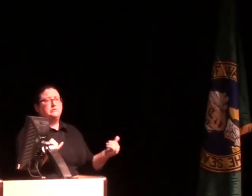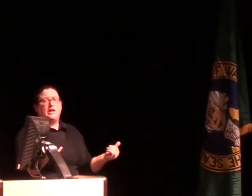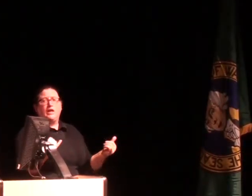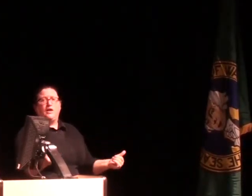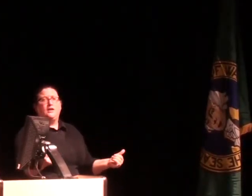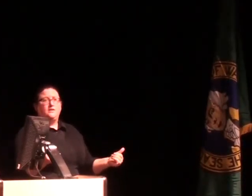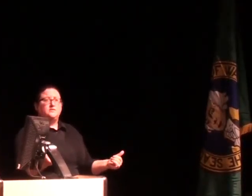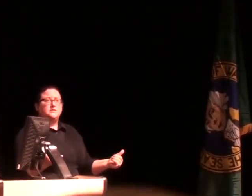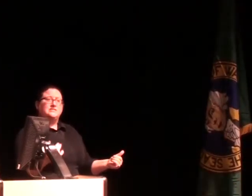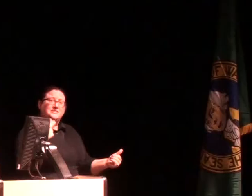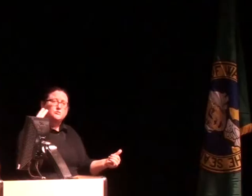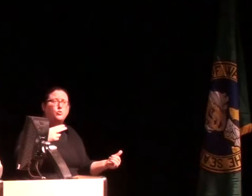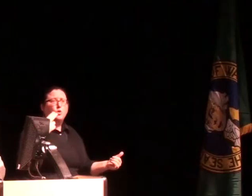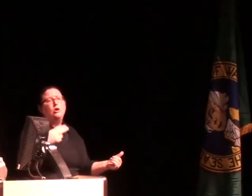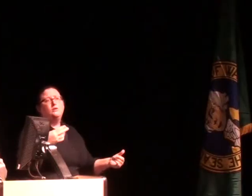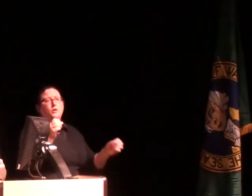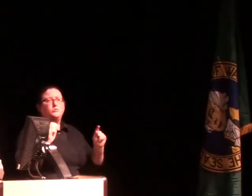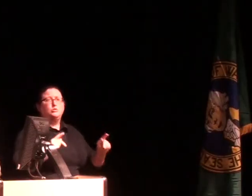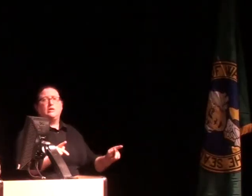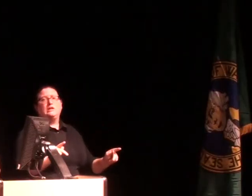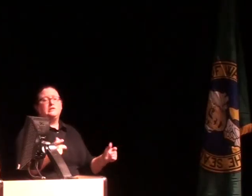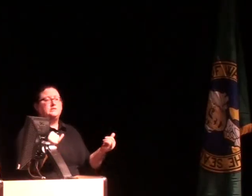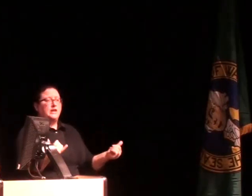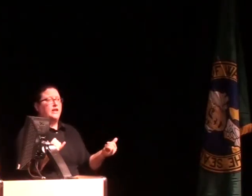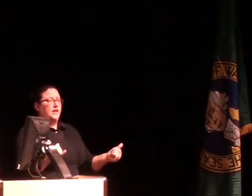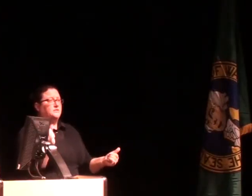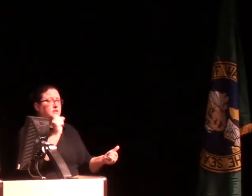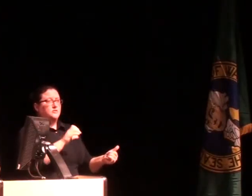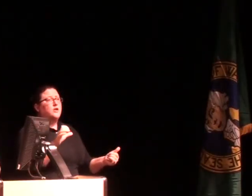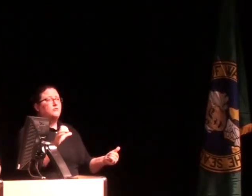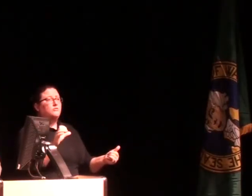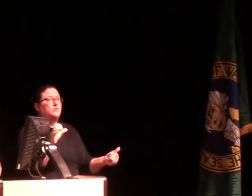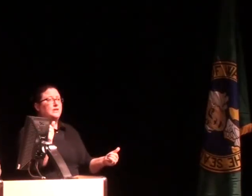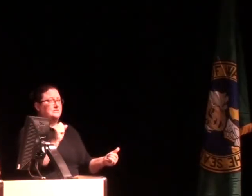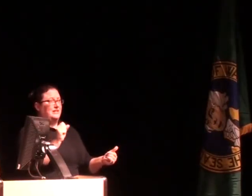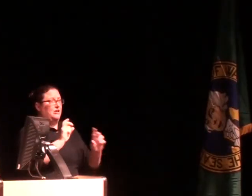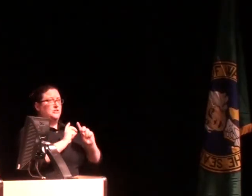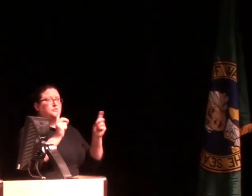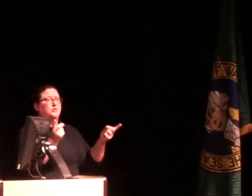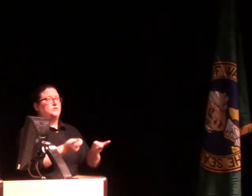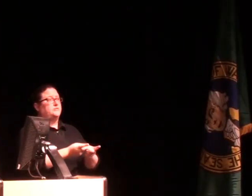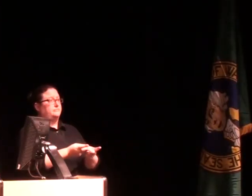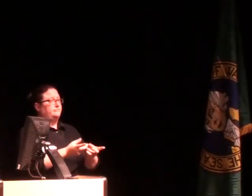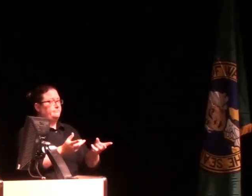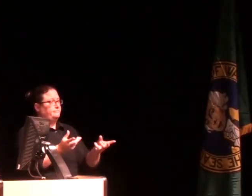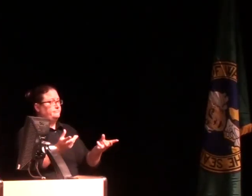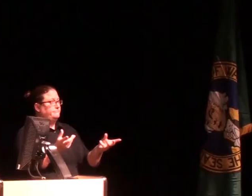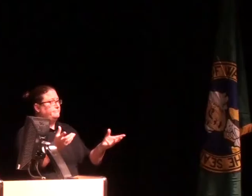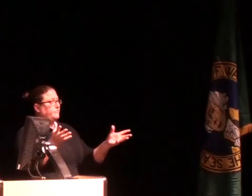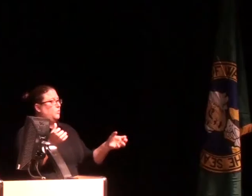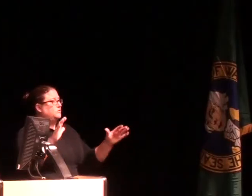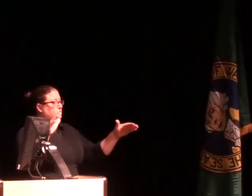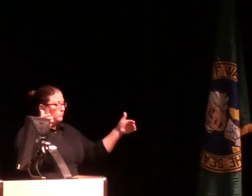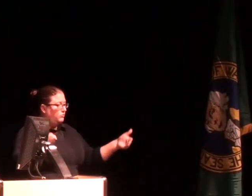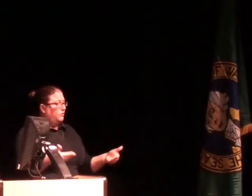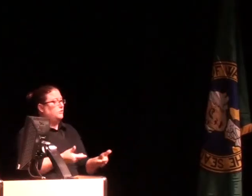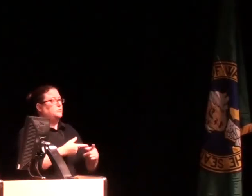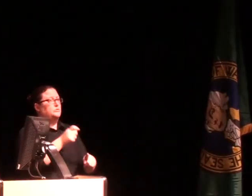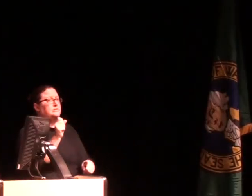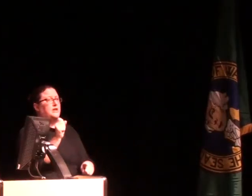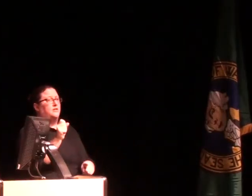It's rather historic. Today, Seattle Central and Seattle District would like to welcome to